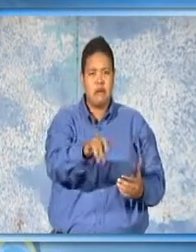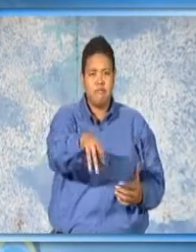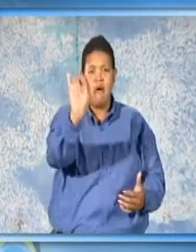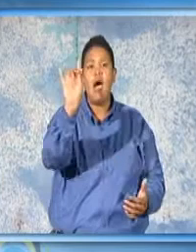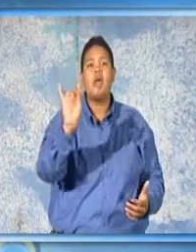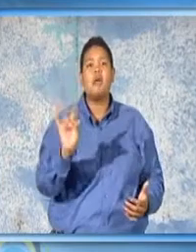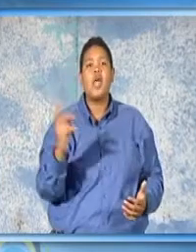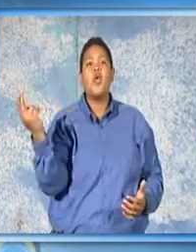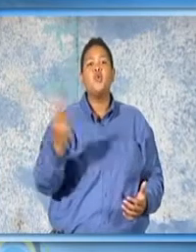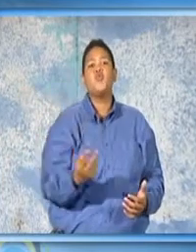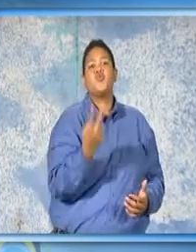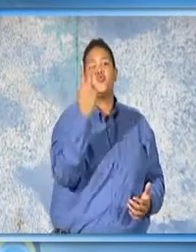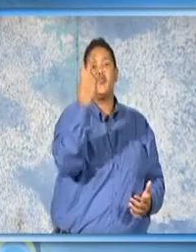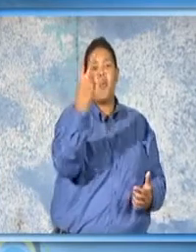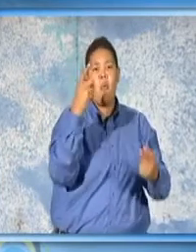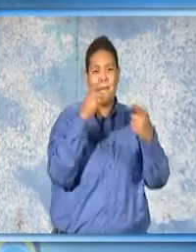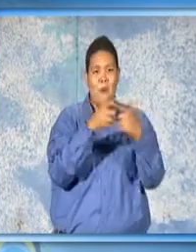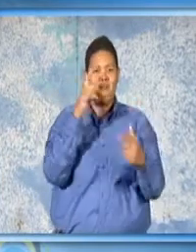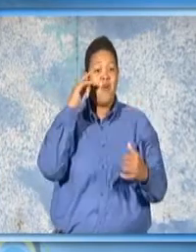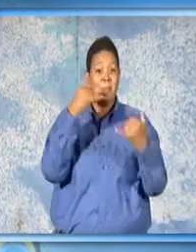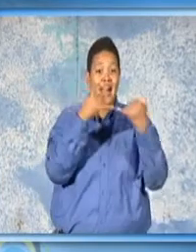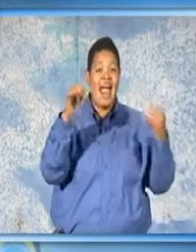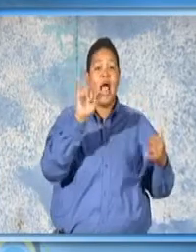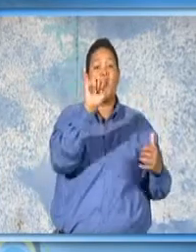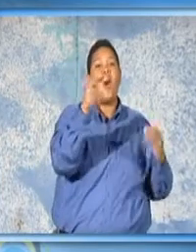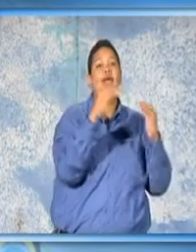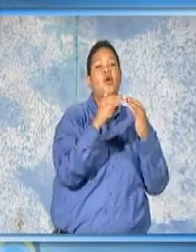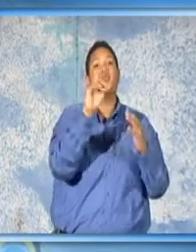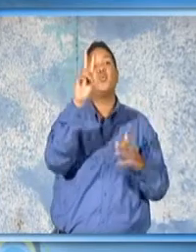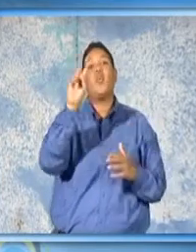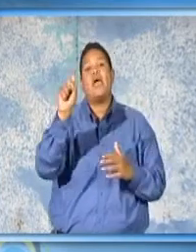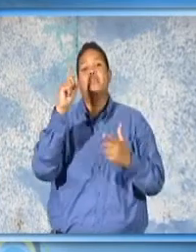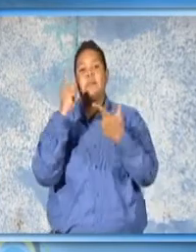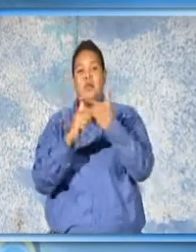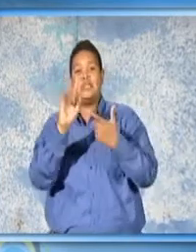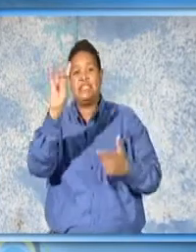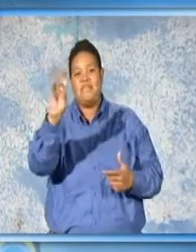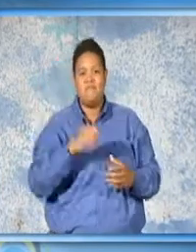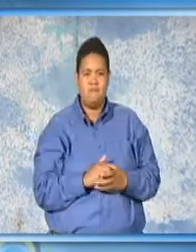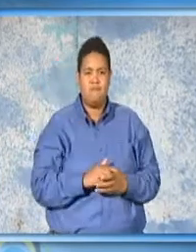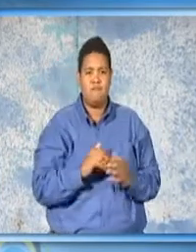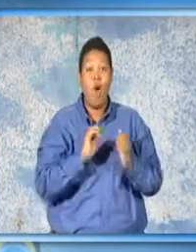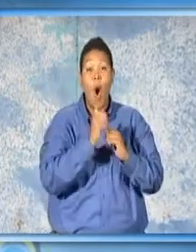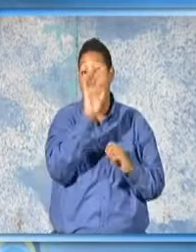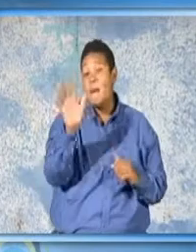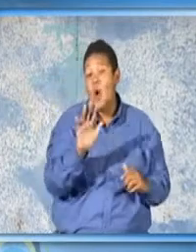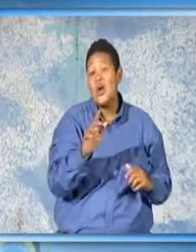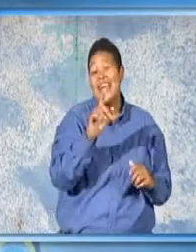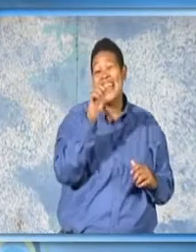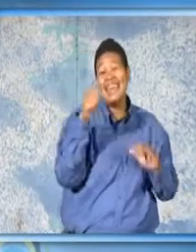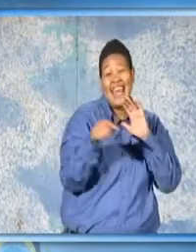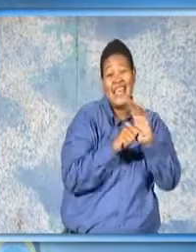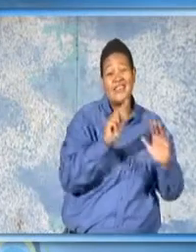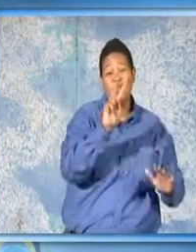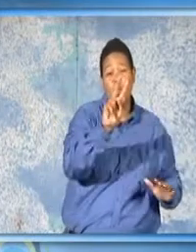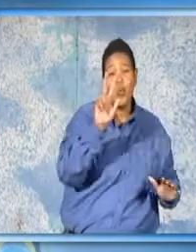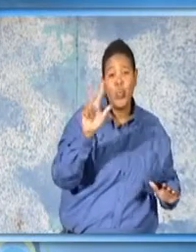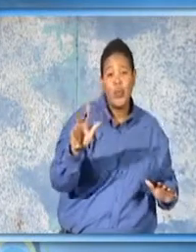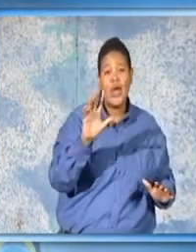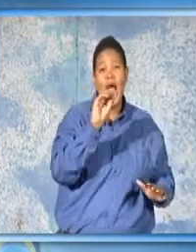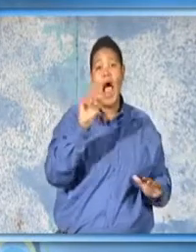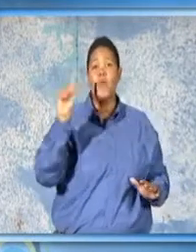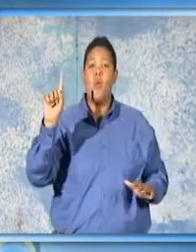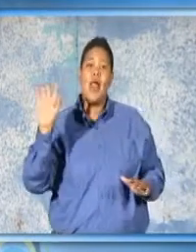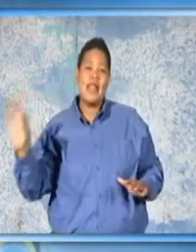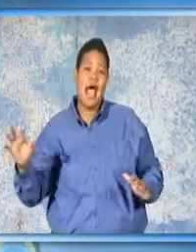Let us use 2 points from the line y equals 2x plus 7. How about negative 2, 3, and 1,